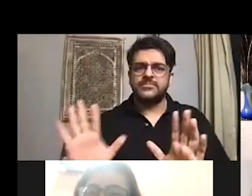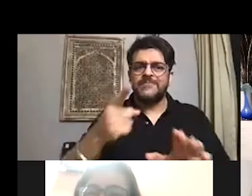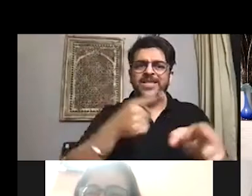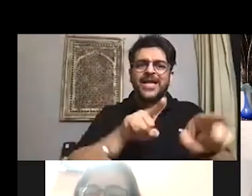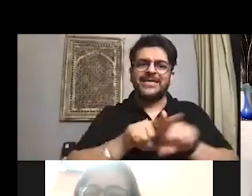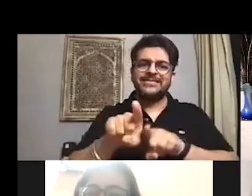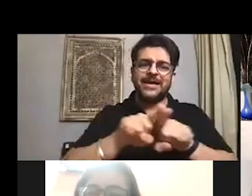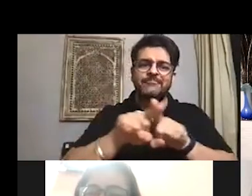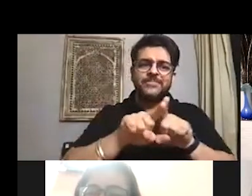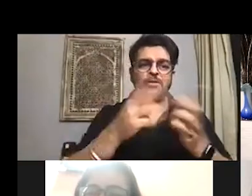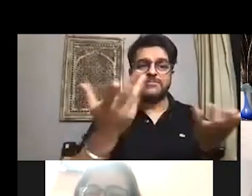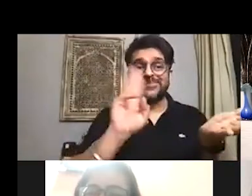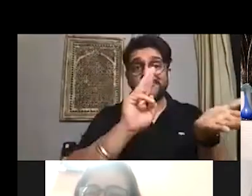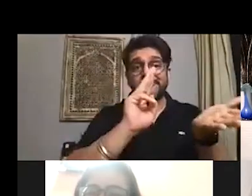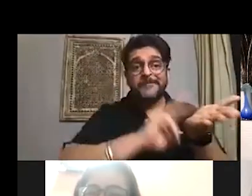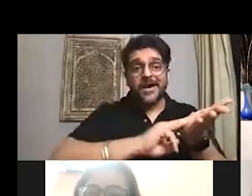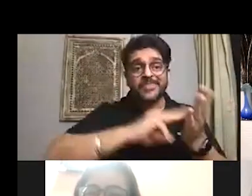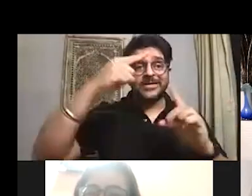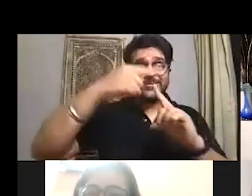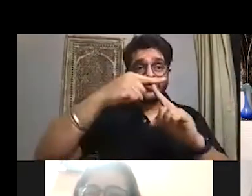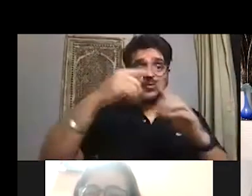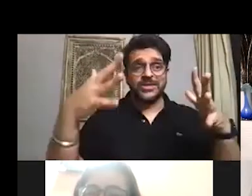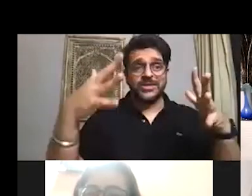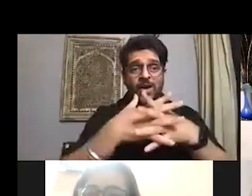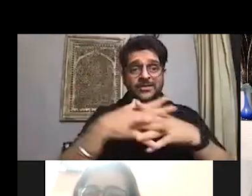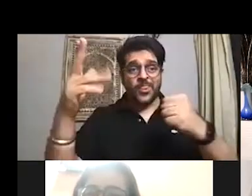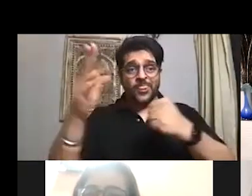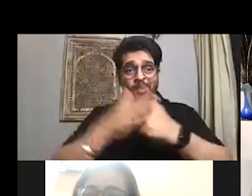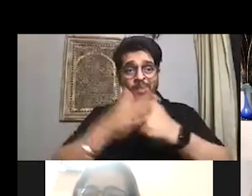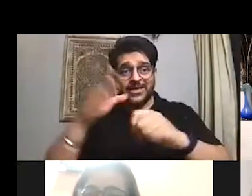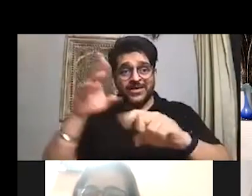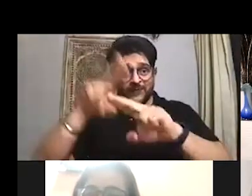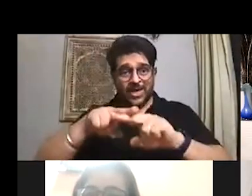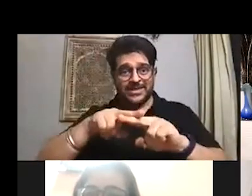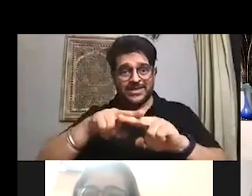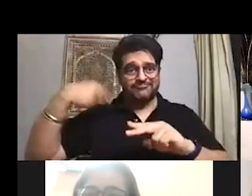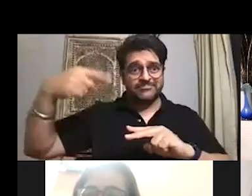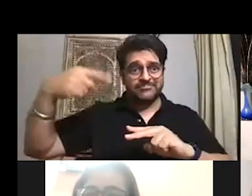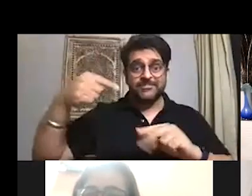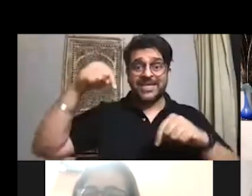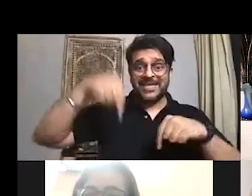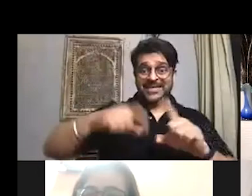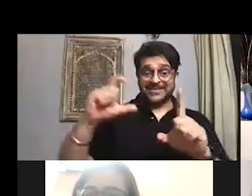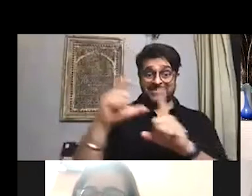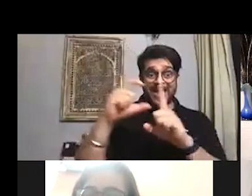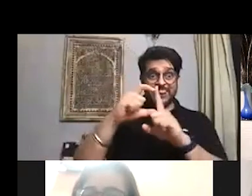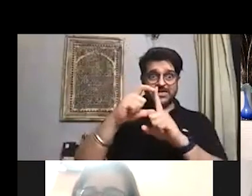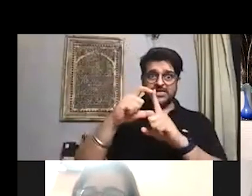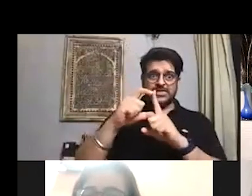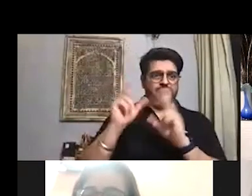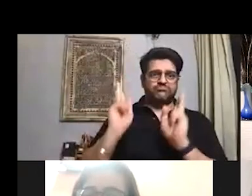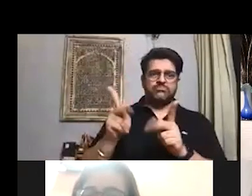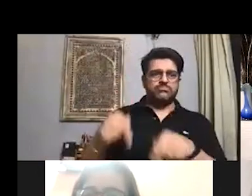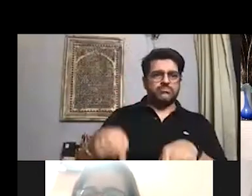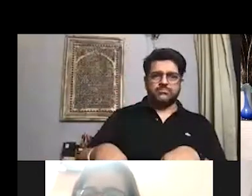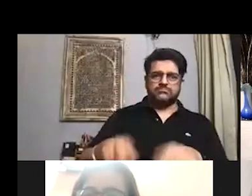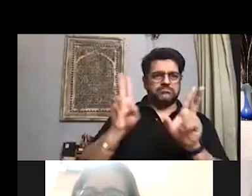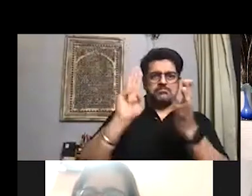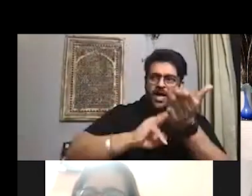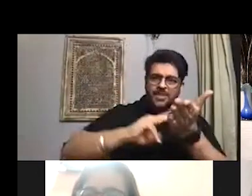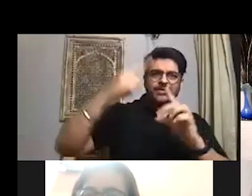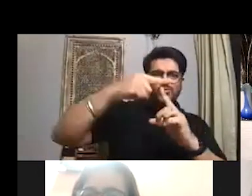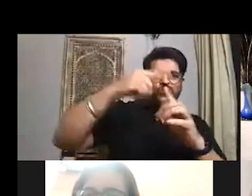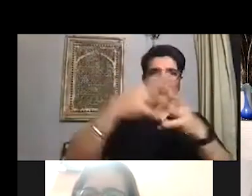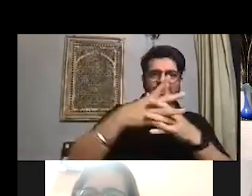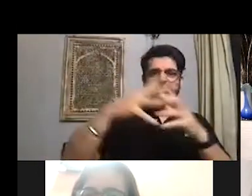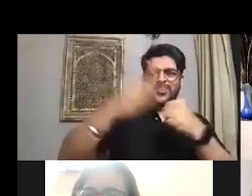every state has their own way in which they do the sign language. So like Monday, Tuesday, Wednesday, Thursday, the days of the week in Delhi,